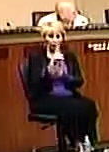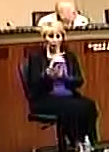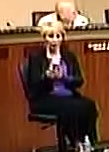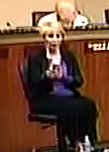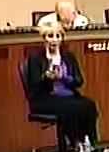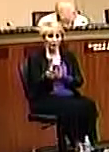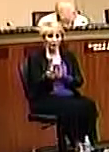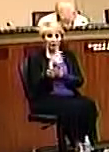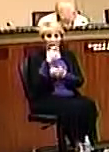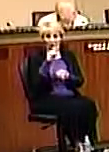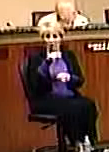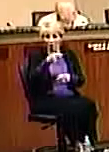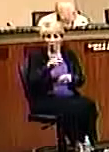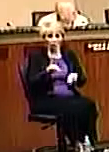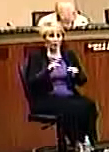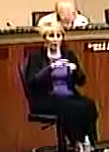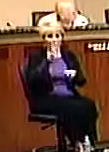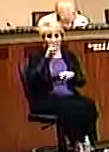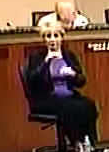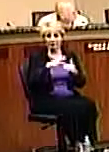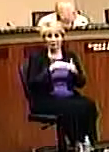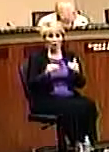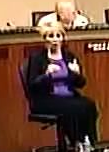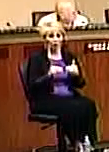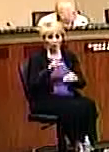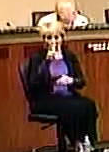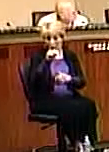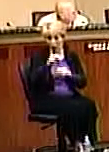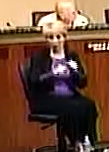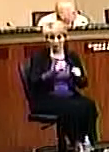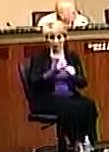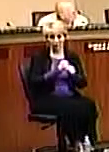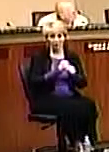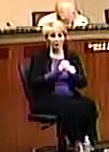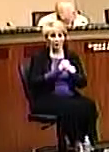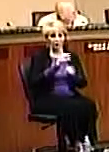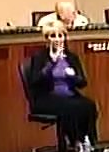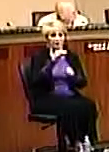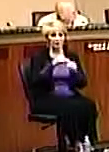only went up $60. 30 years, $60.